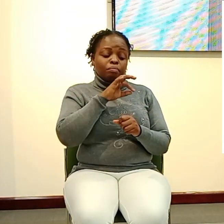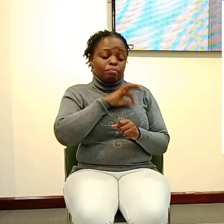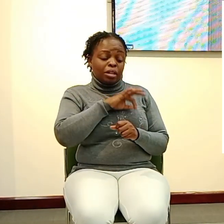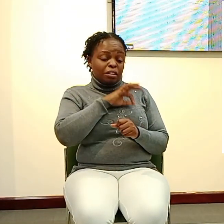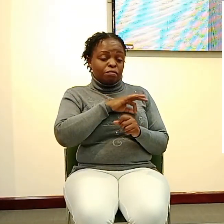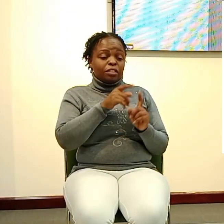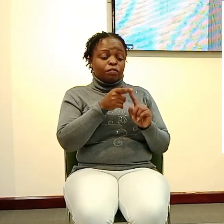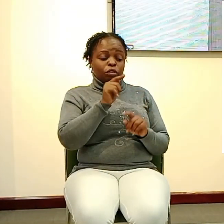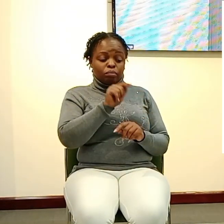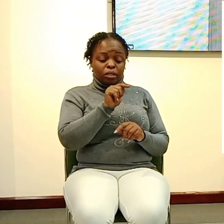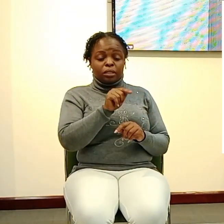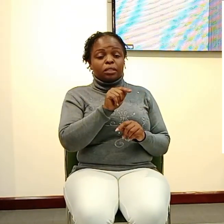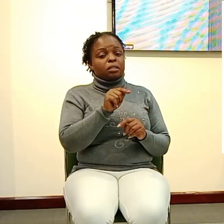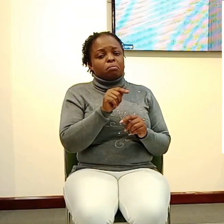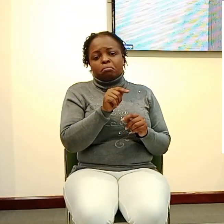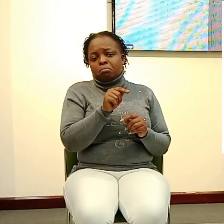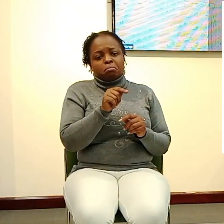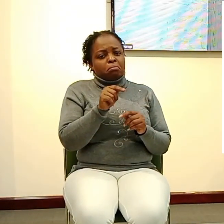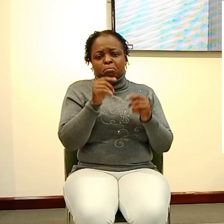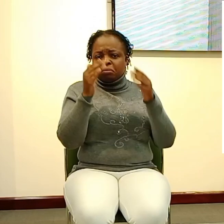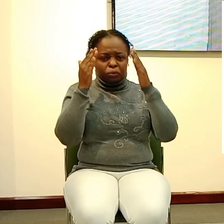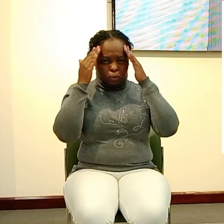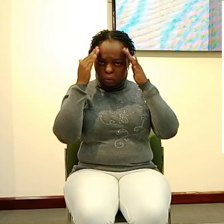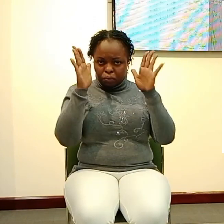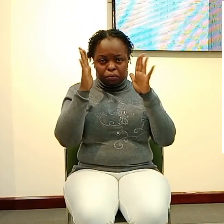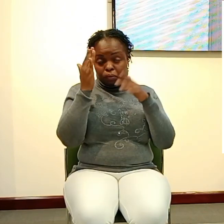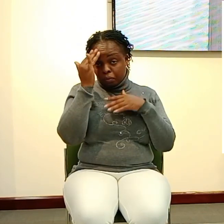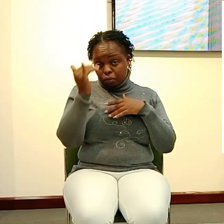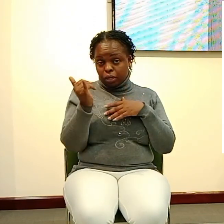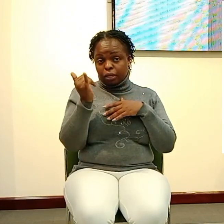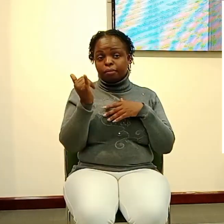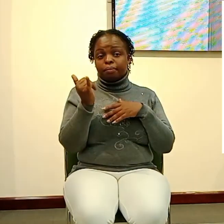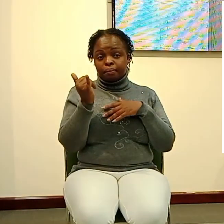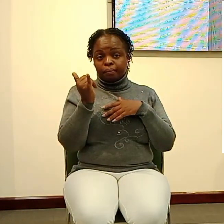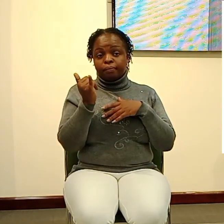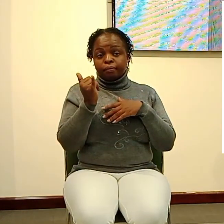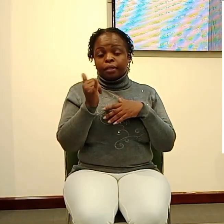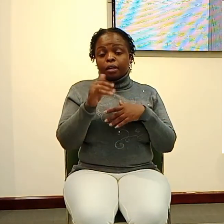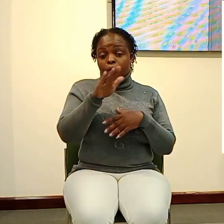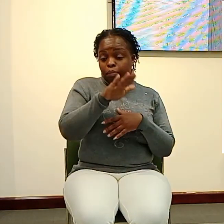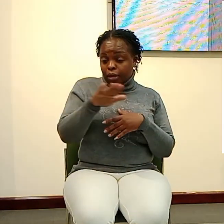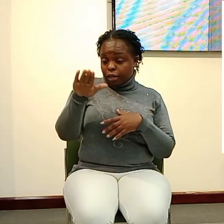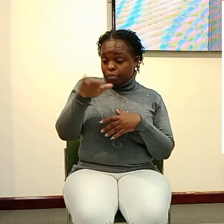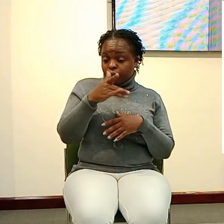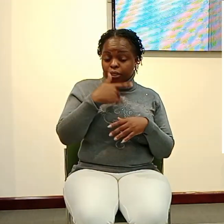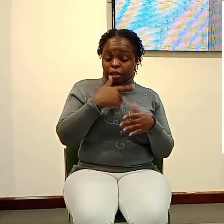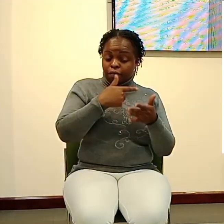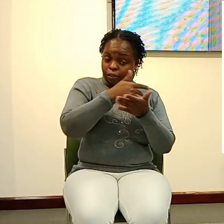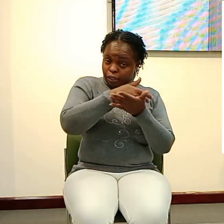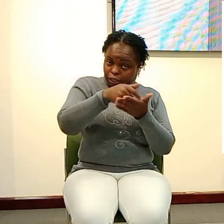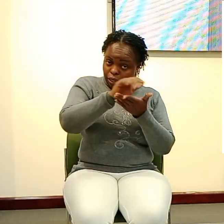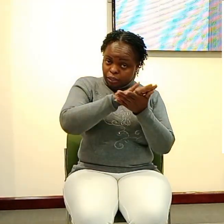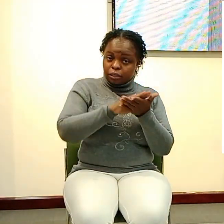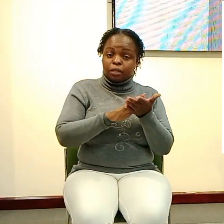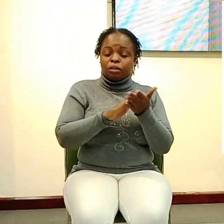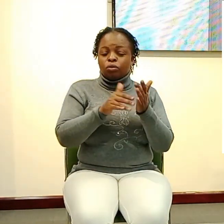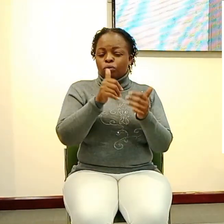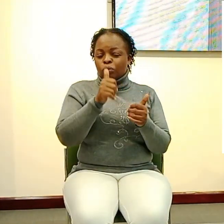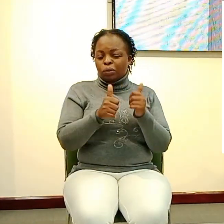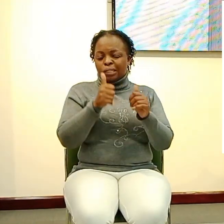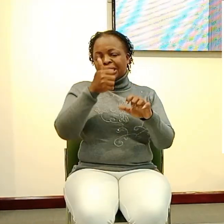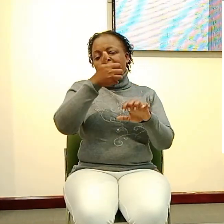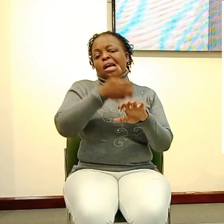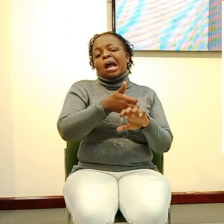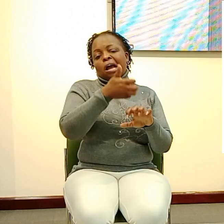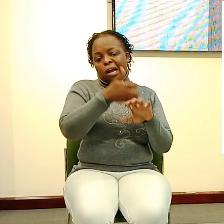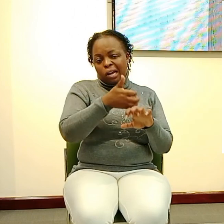given empowerment capacity, you won't find them. Why? Because Parliament has a structure that is very